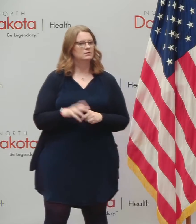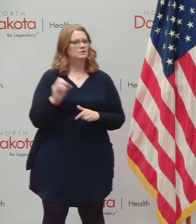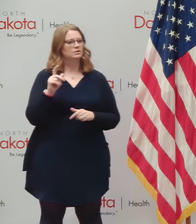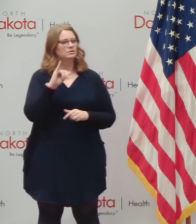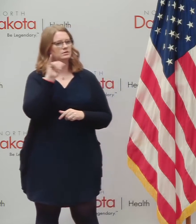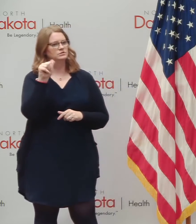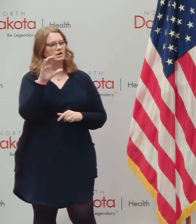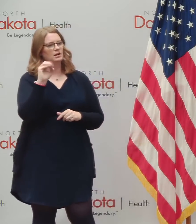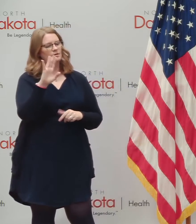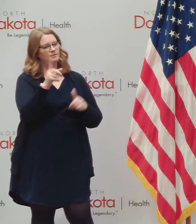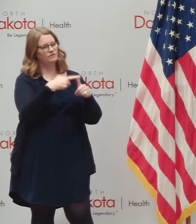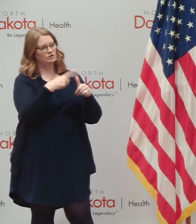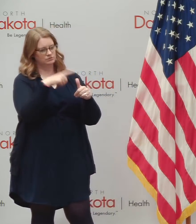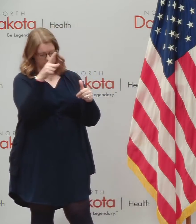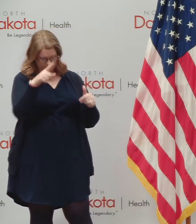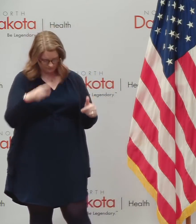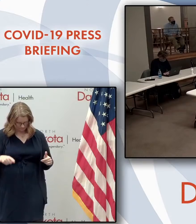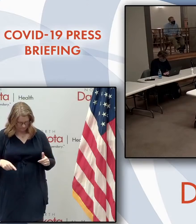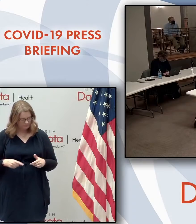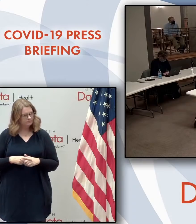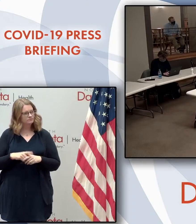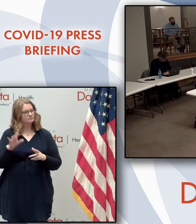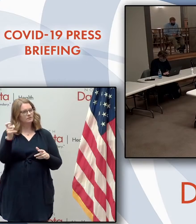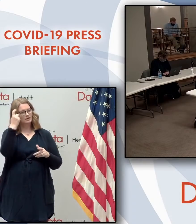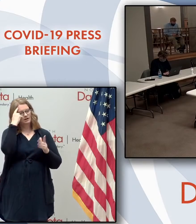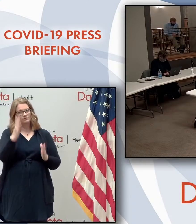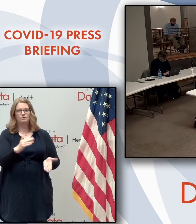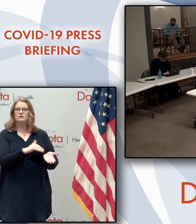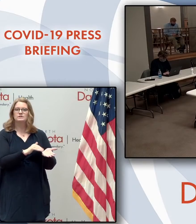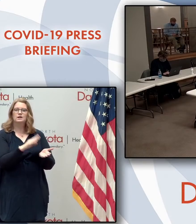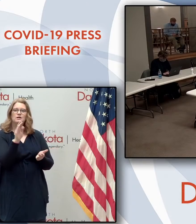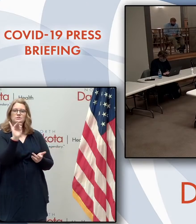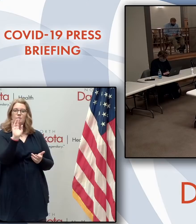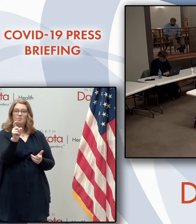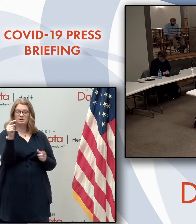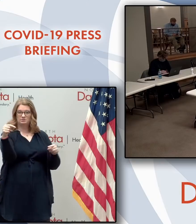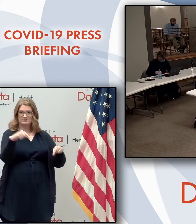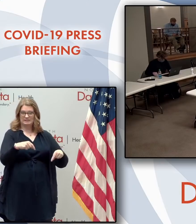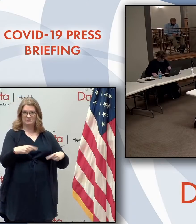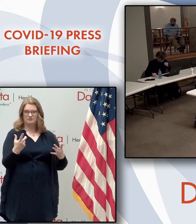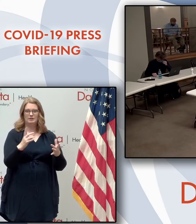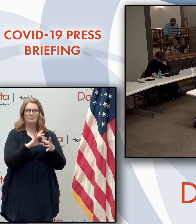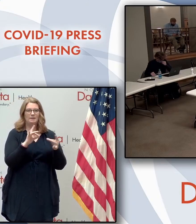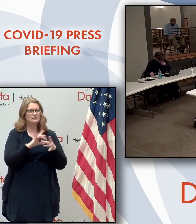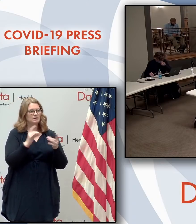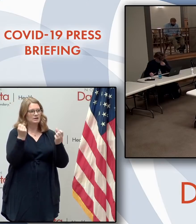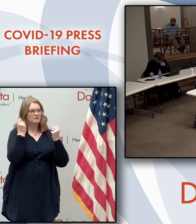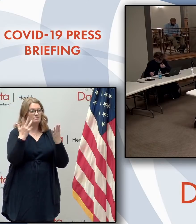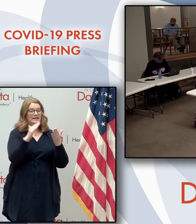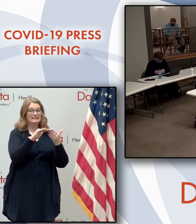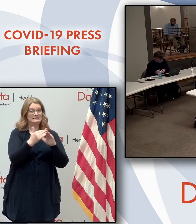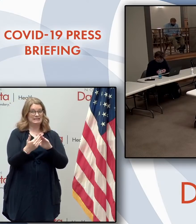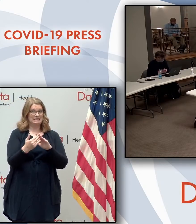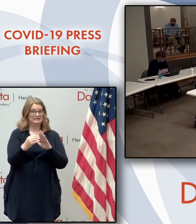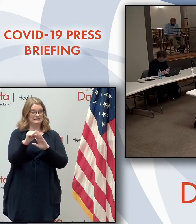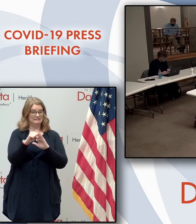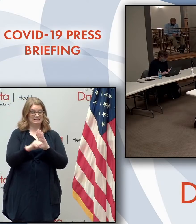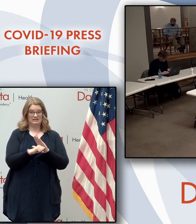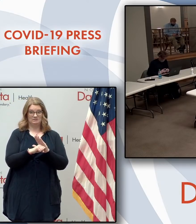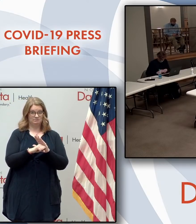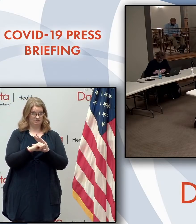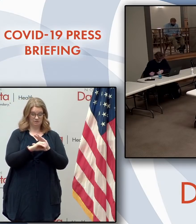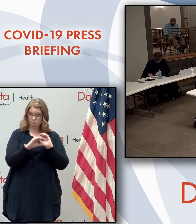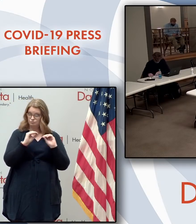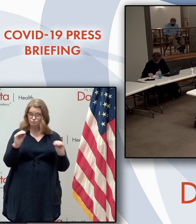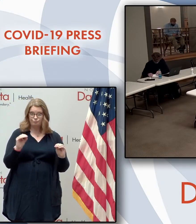to Jacob first. Governor, when Dr. Birx was in town, she mentioned how a number of cities and states that don't have a